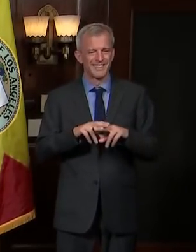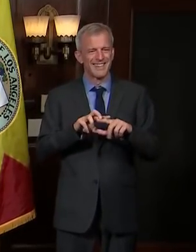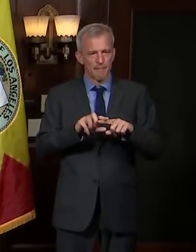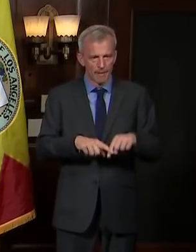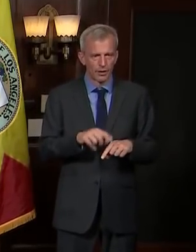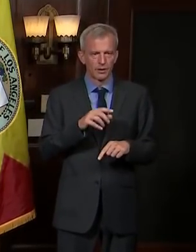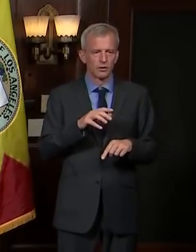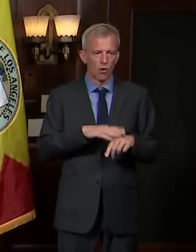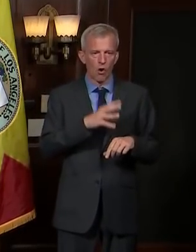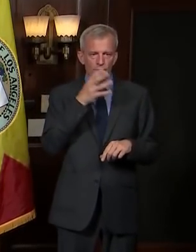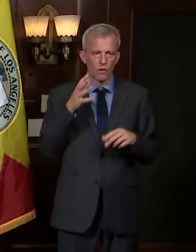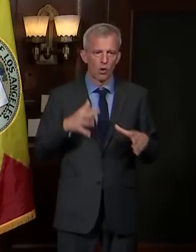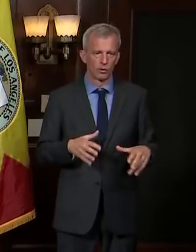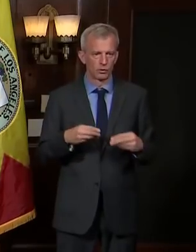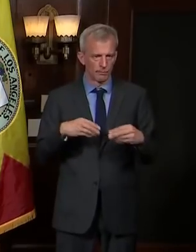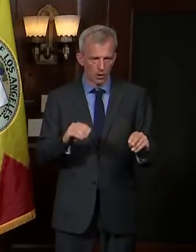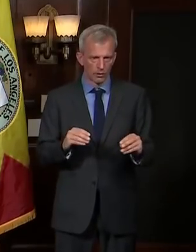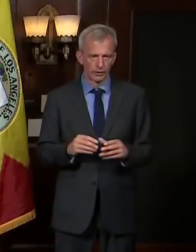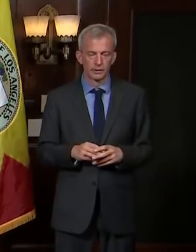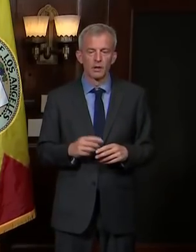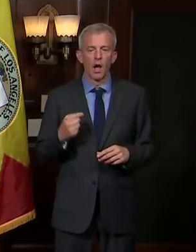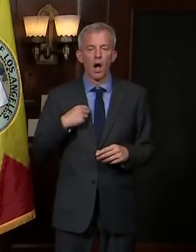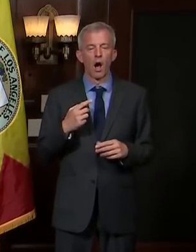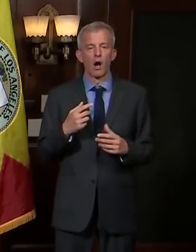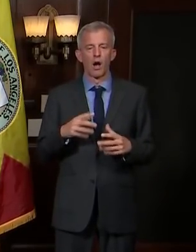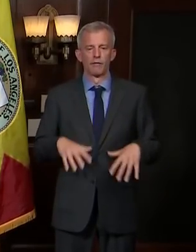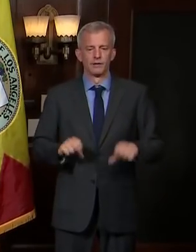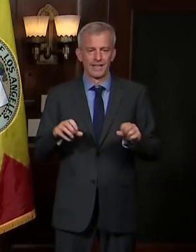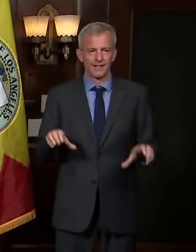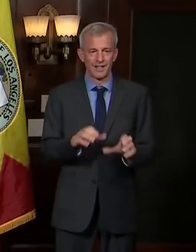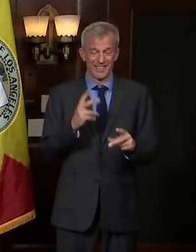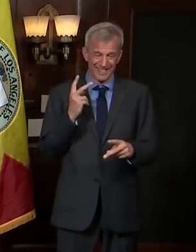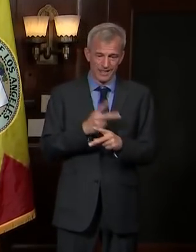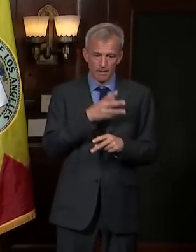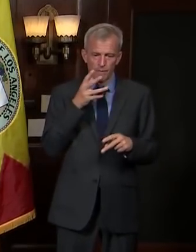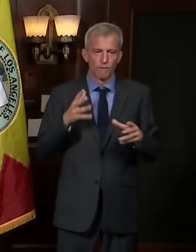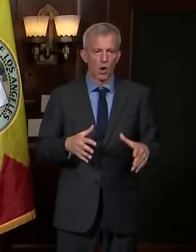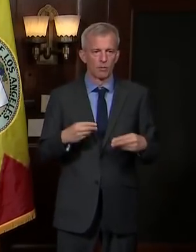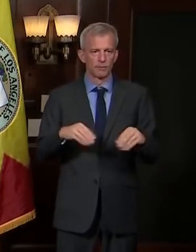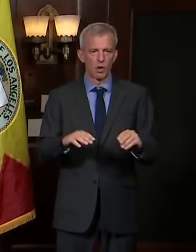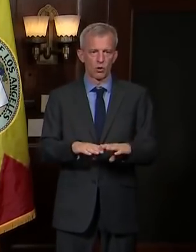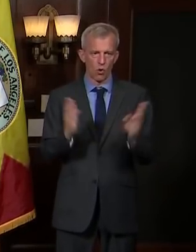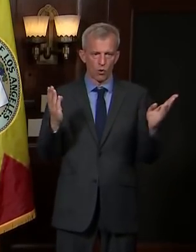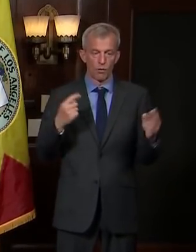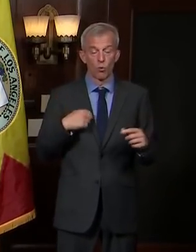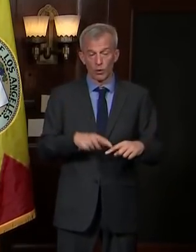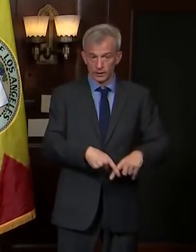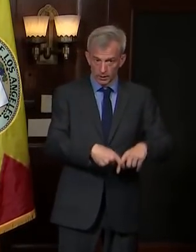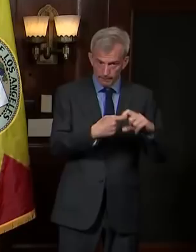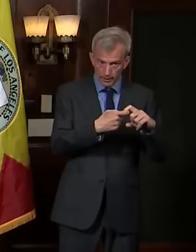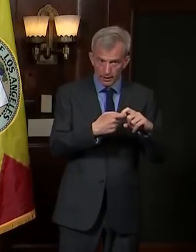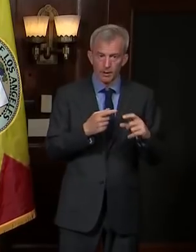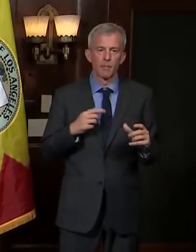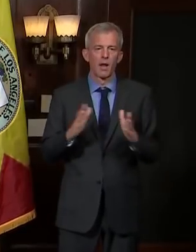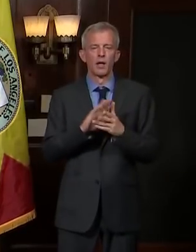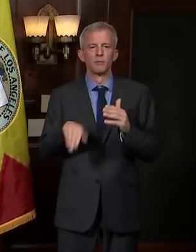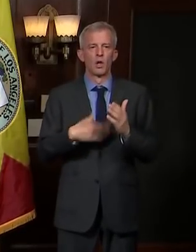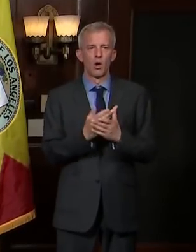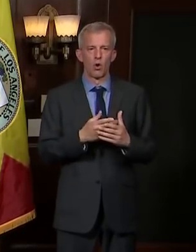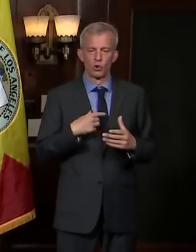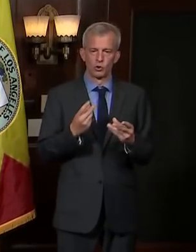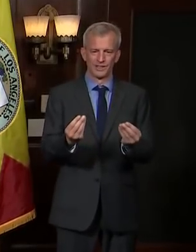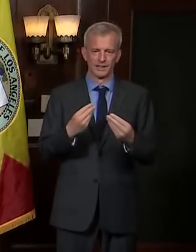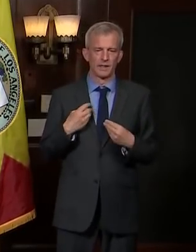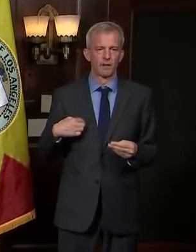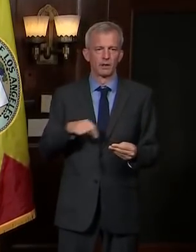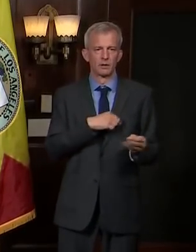keep farmers markets open while maintaining the highest level of public health. We suspended them, but asked them all to come forward with a plan